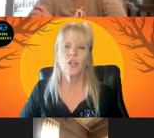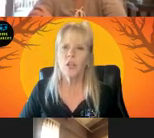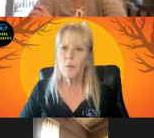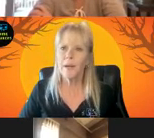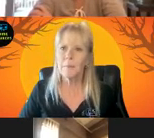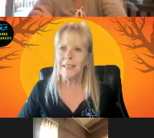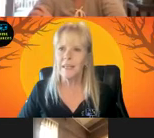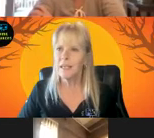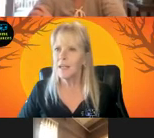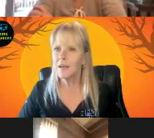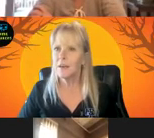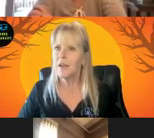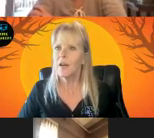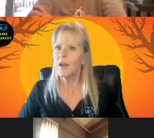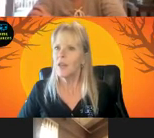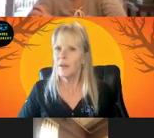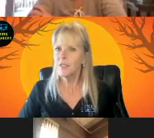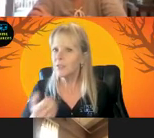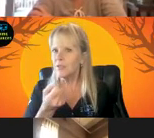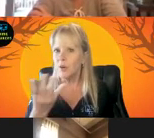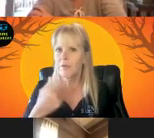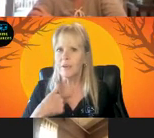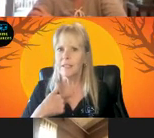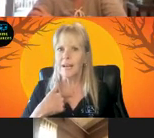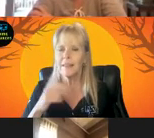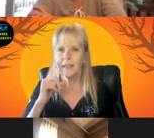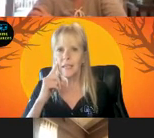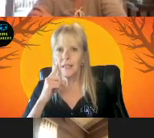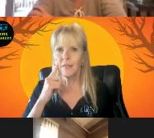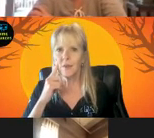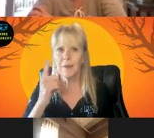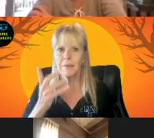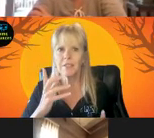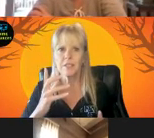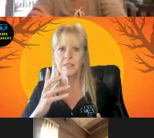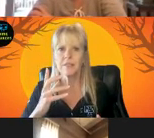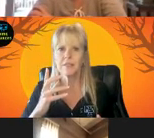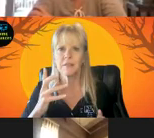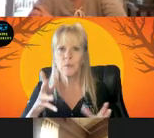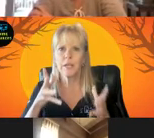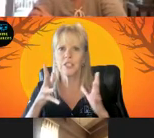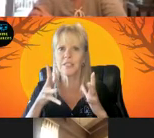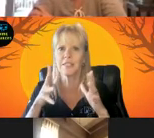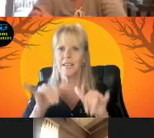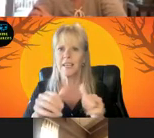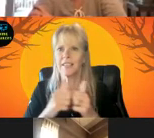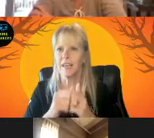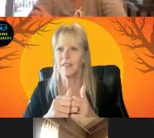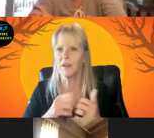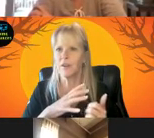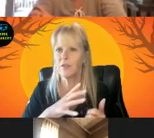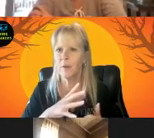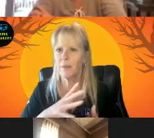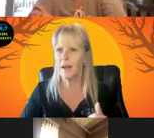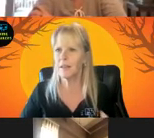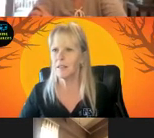And you know what I'm thinking here? There is a few of us. I think we can just stay